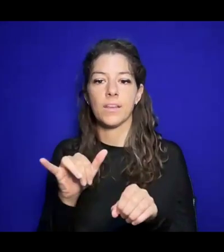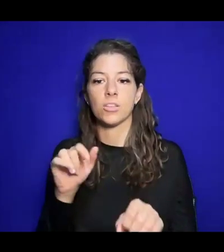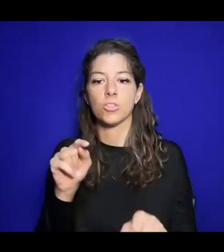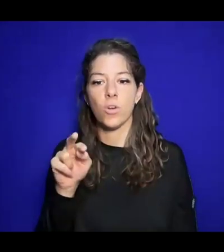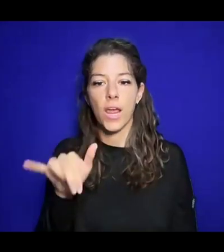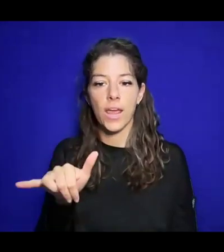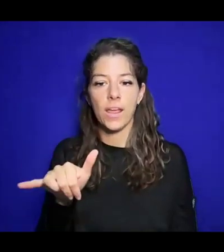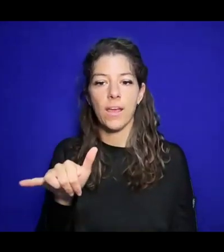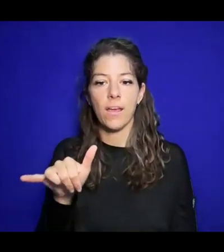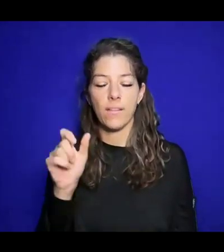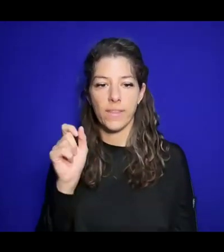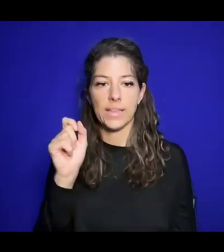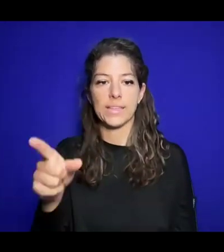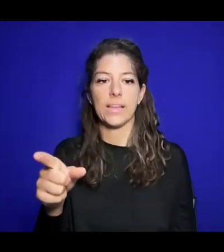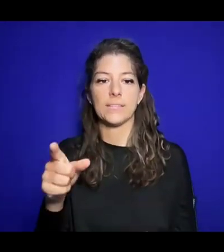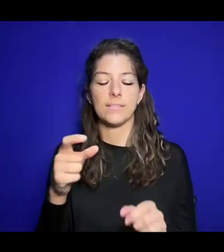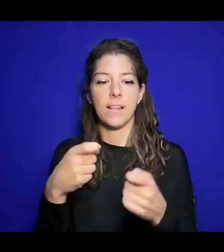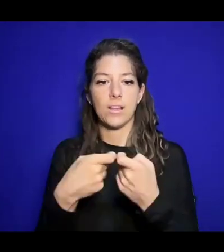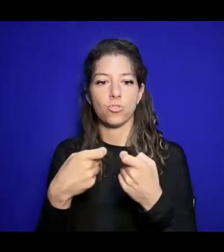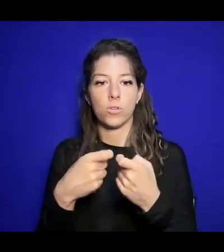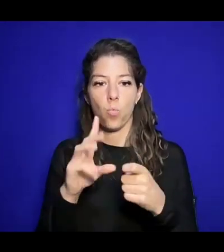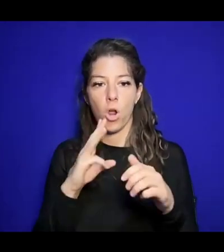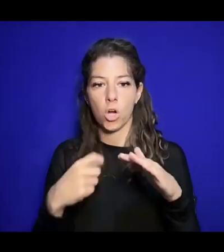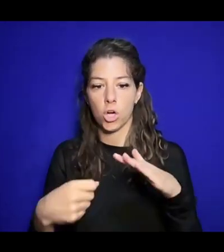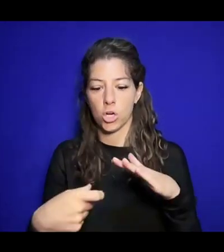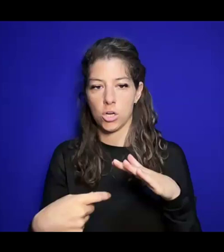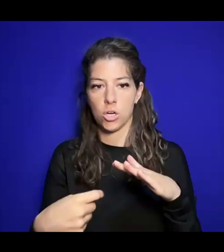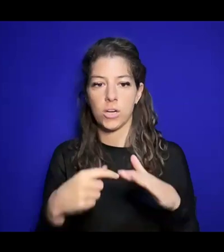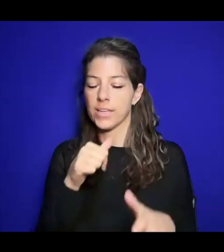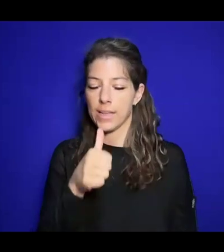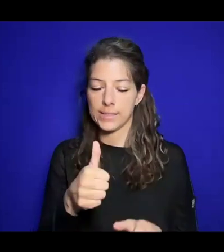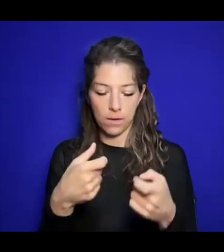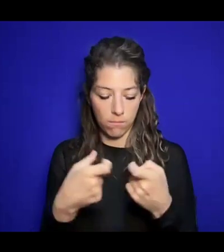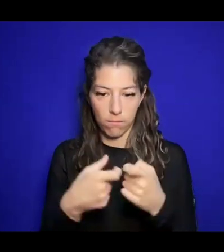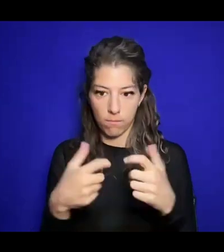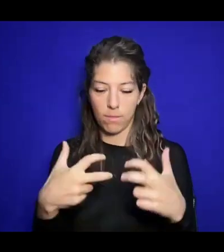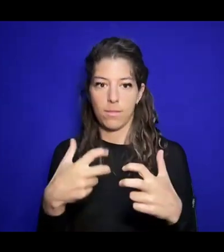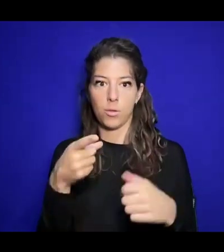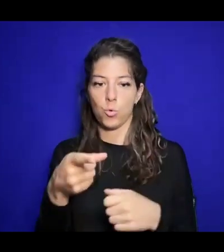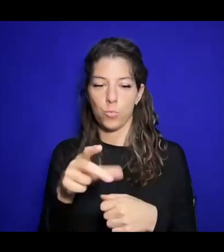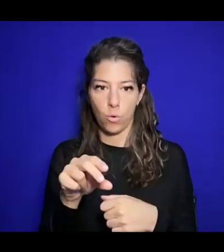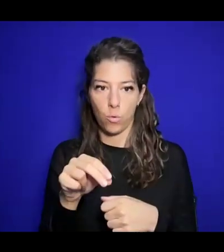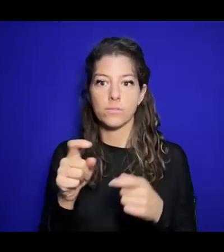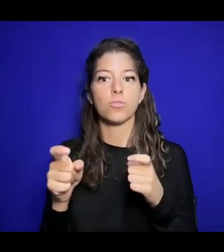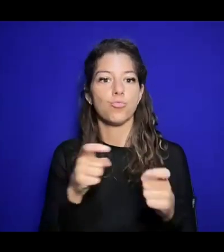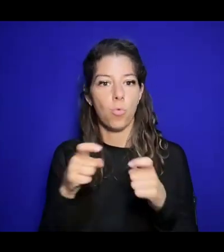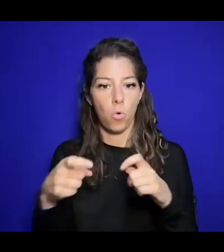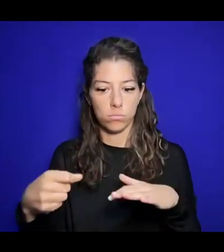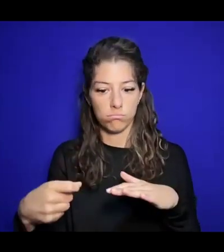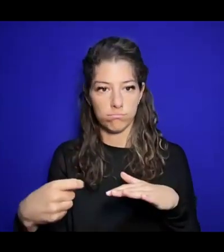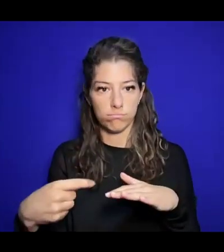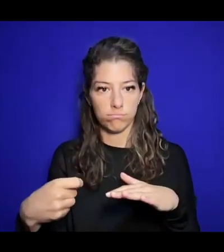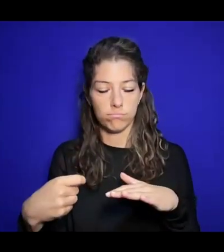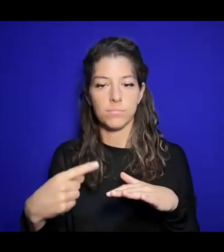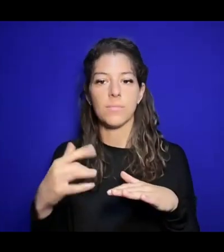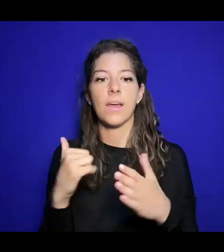and they send a little electrical current through the water. It's not going to electrocute you. It's a controlled type of thing, and